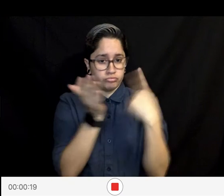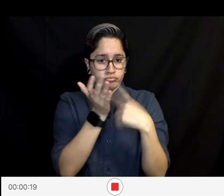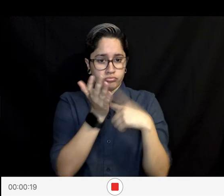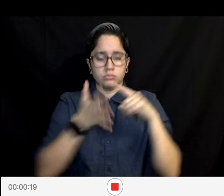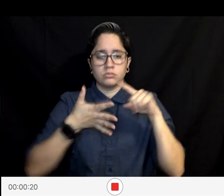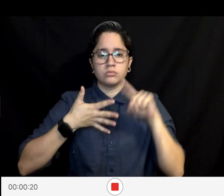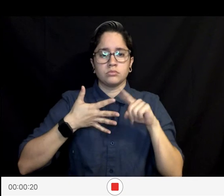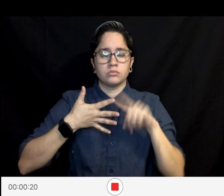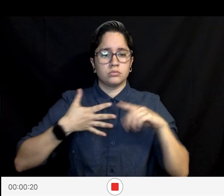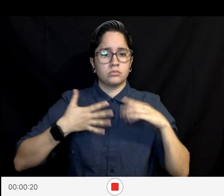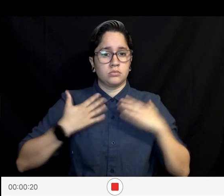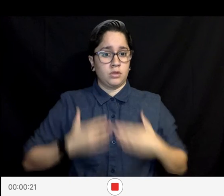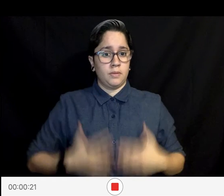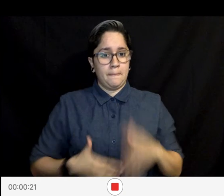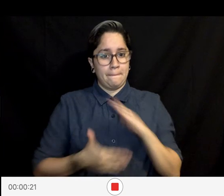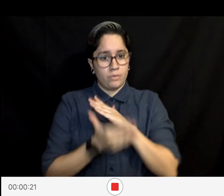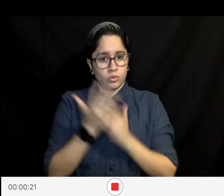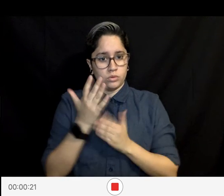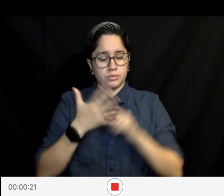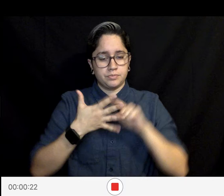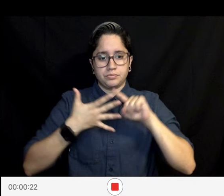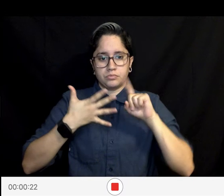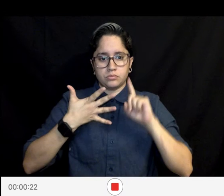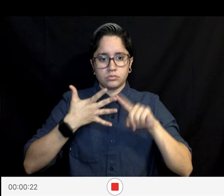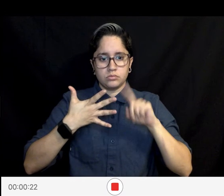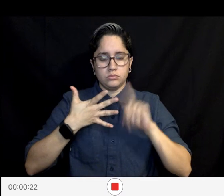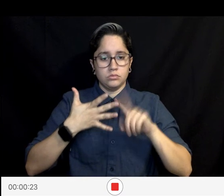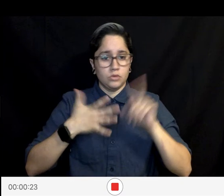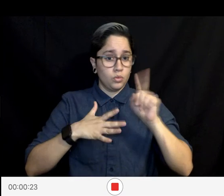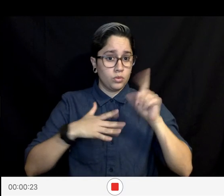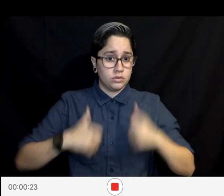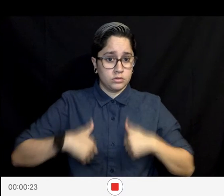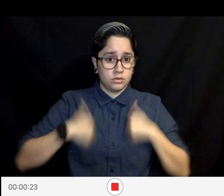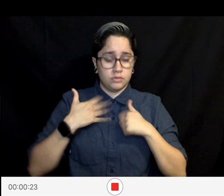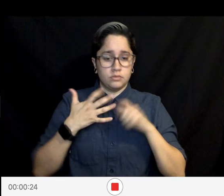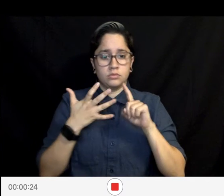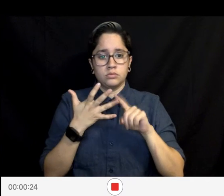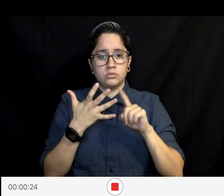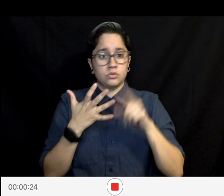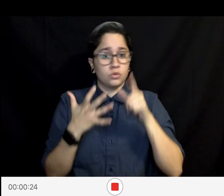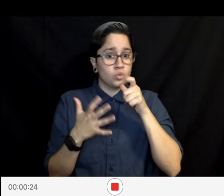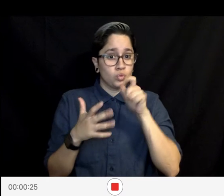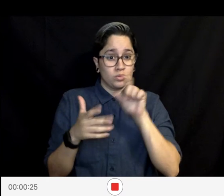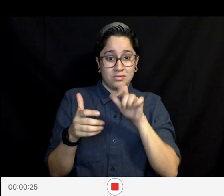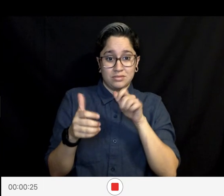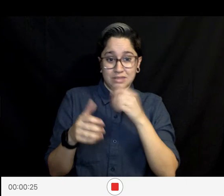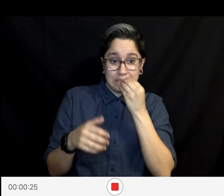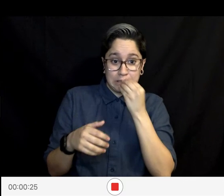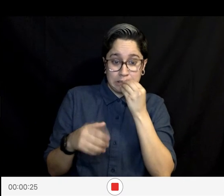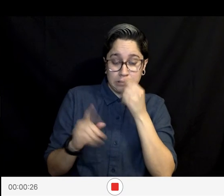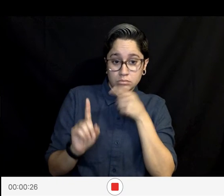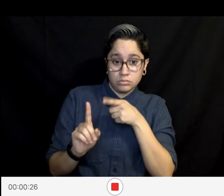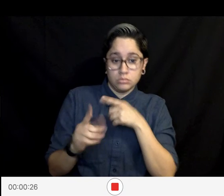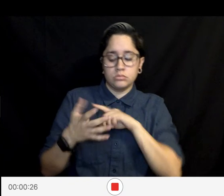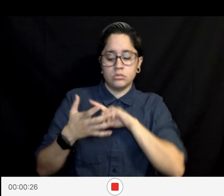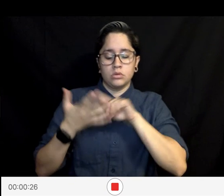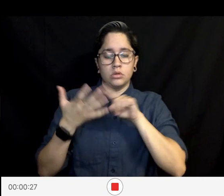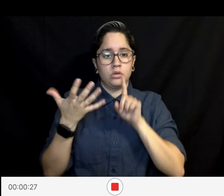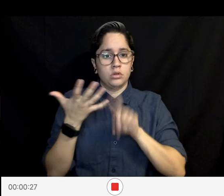why they sting, as well as what you should do if you get stung by a jellyfish. Starting first with the general